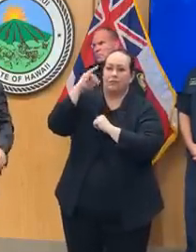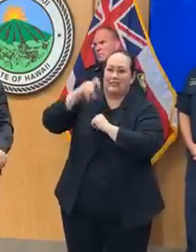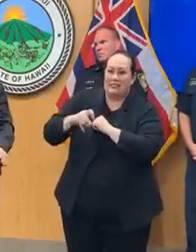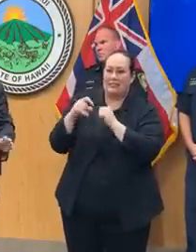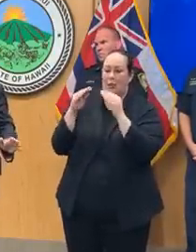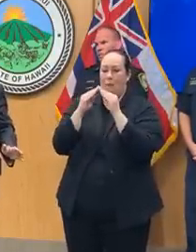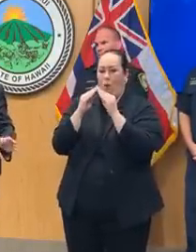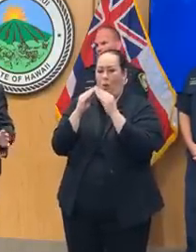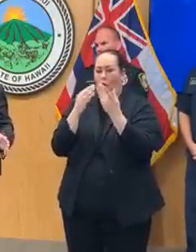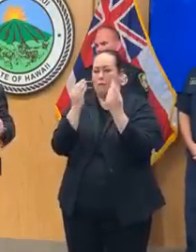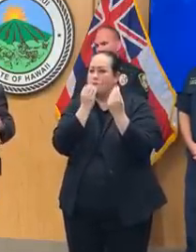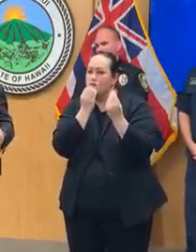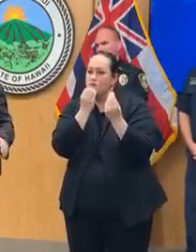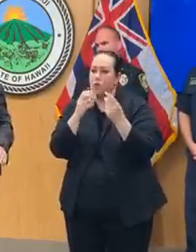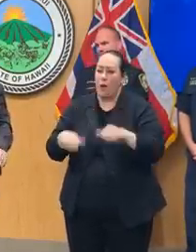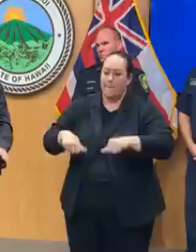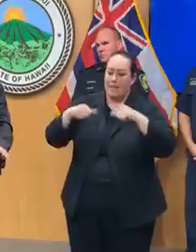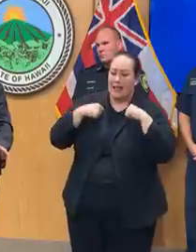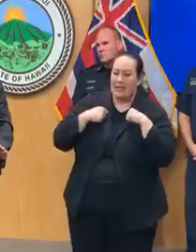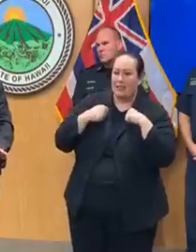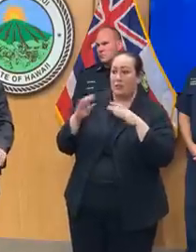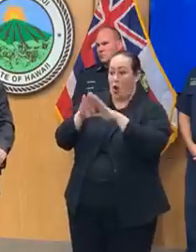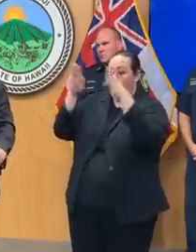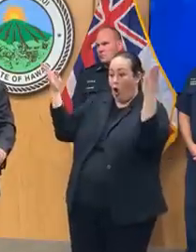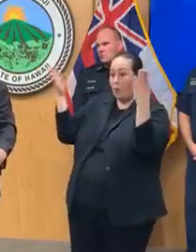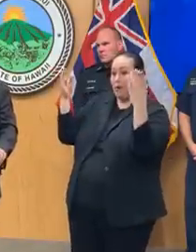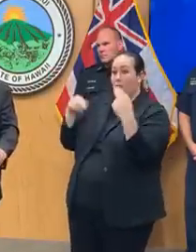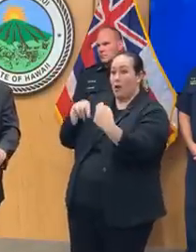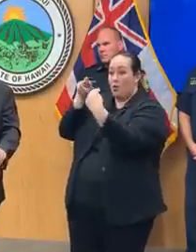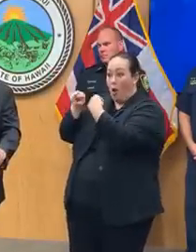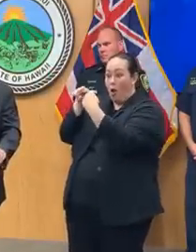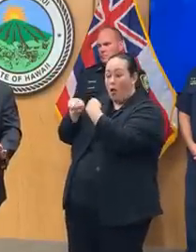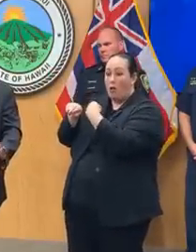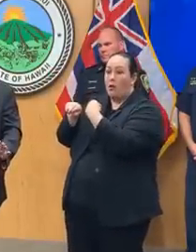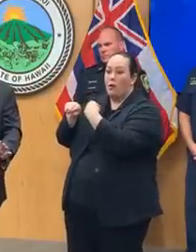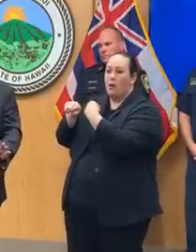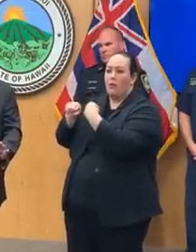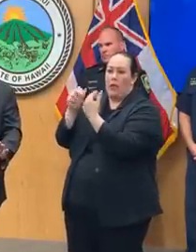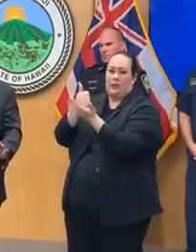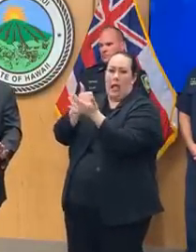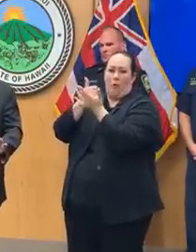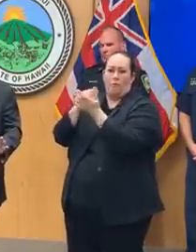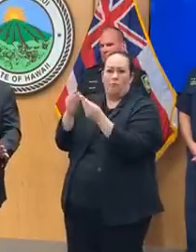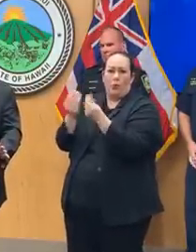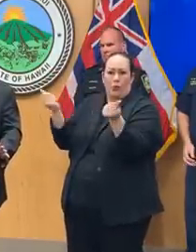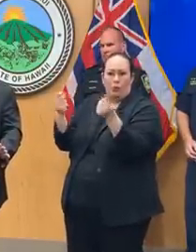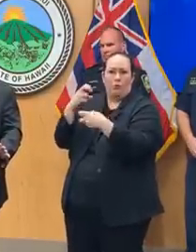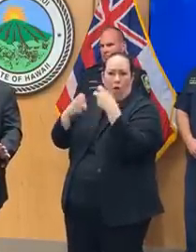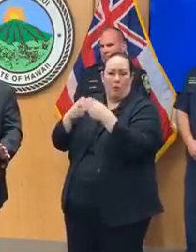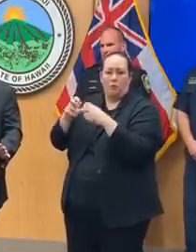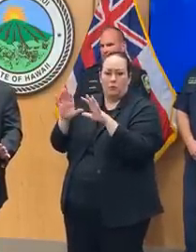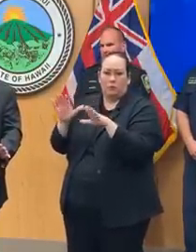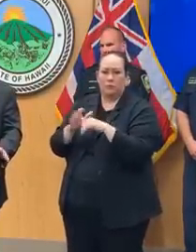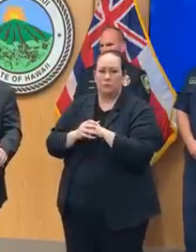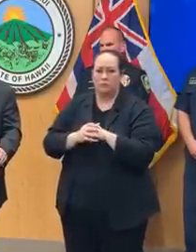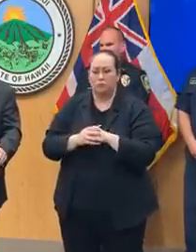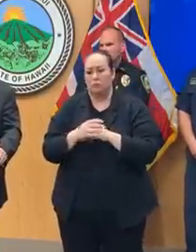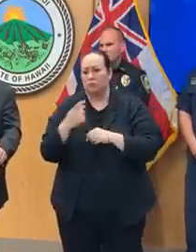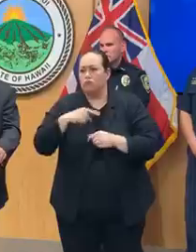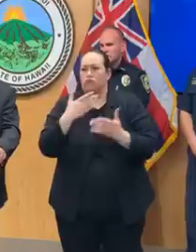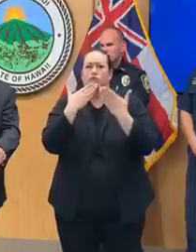going to continue. The opening of the road has mitigated a lot of those problems. Again, we want to thank everybody